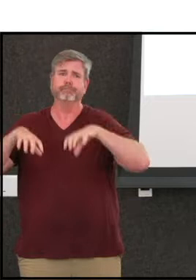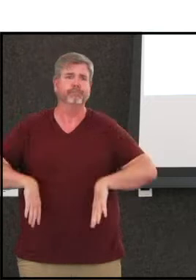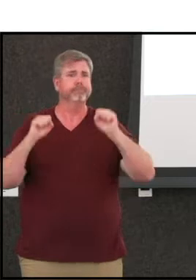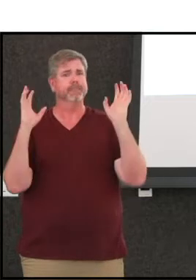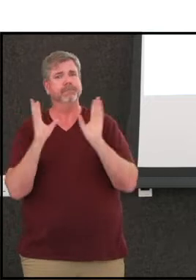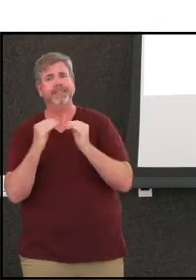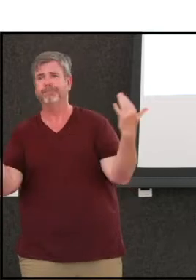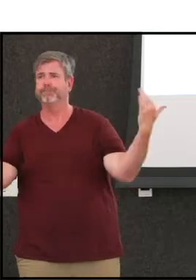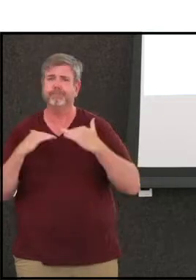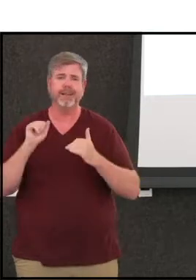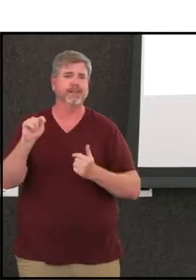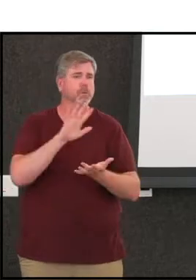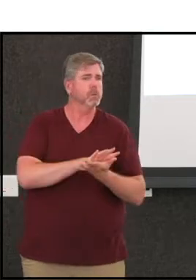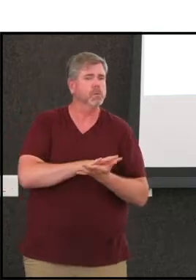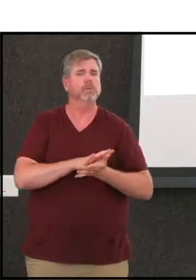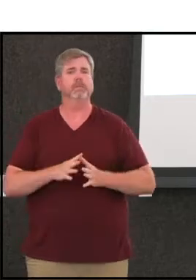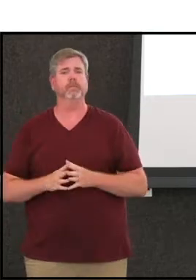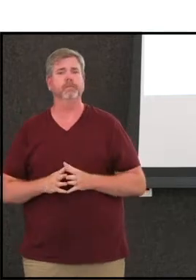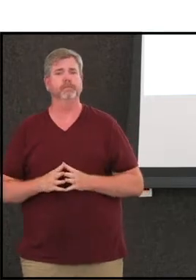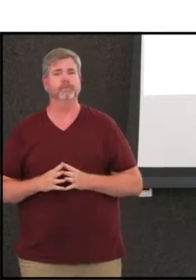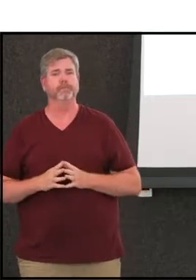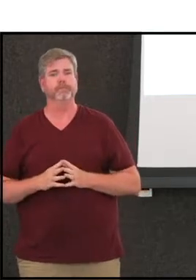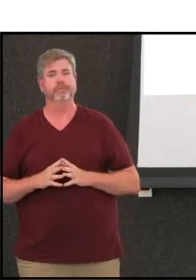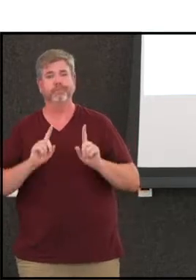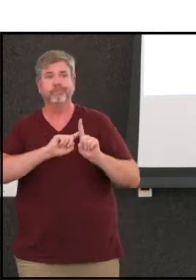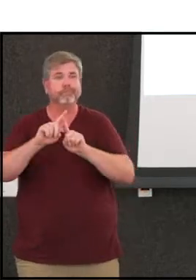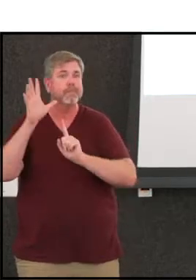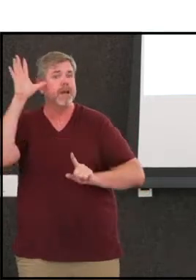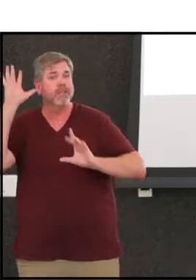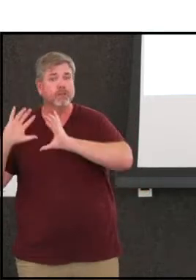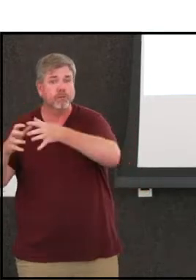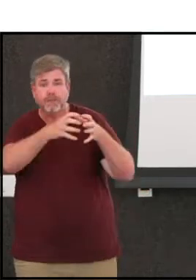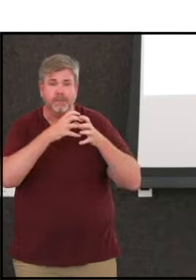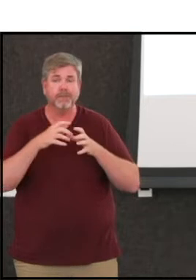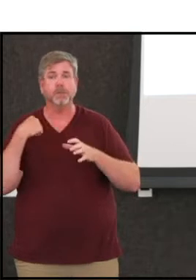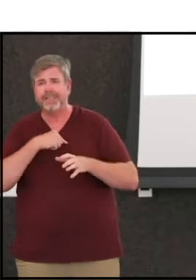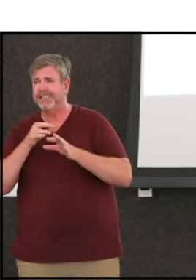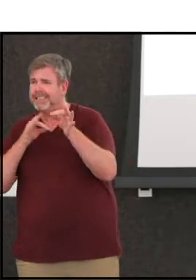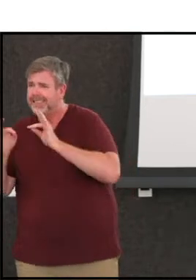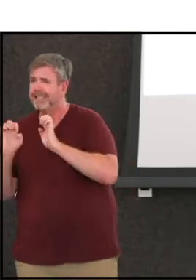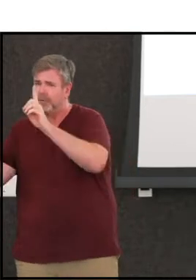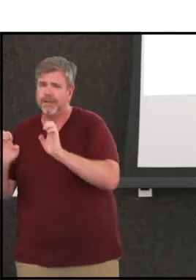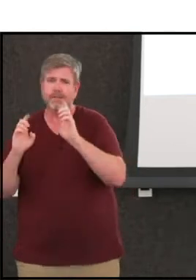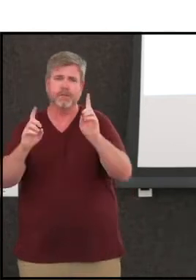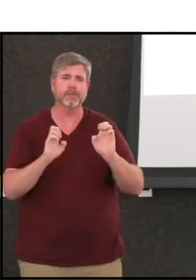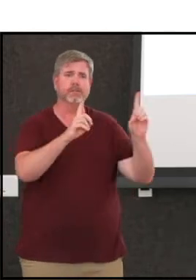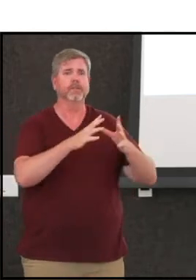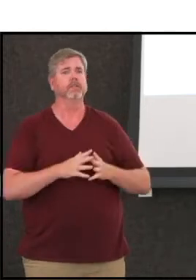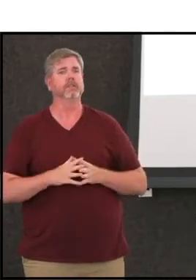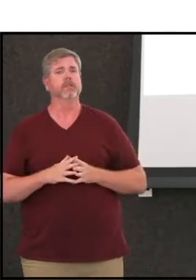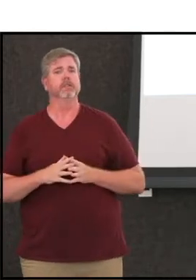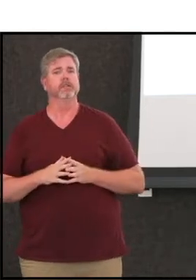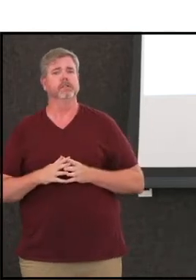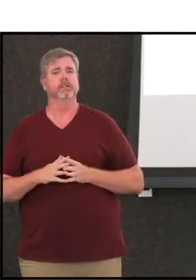with the parent group. We're providing treatment options, providing Narcan